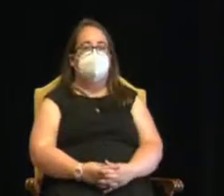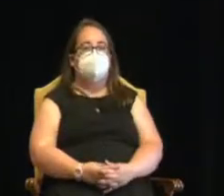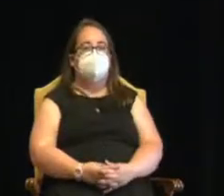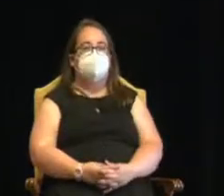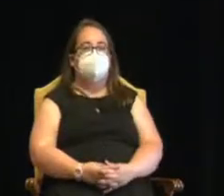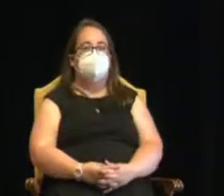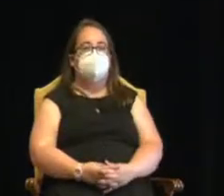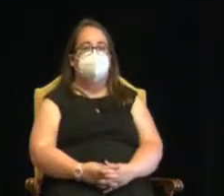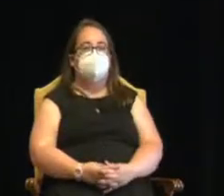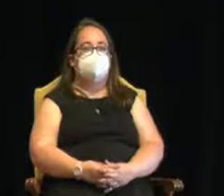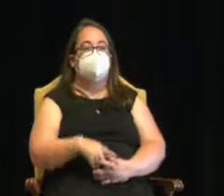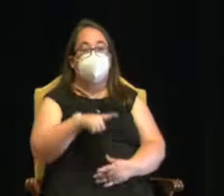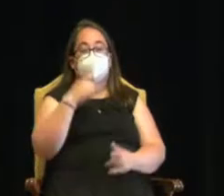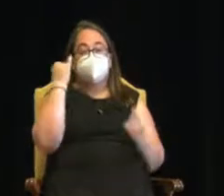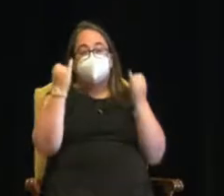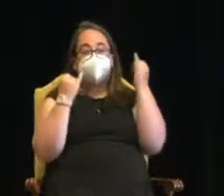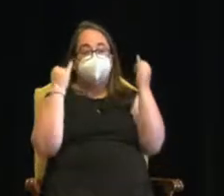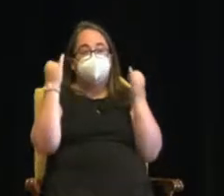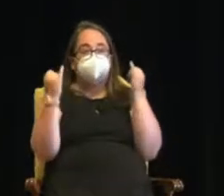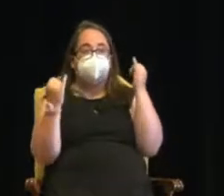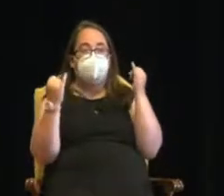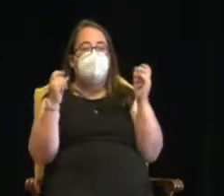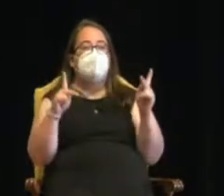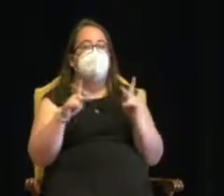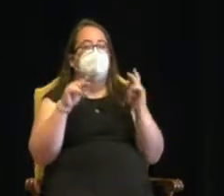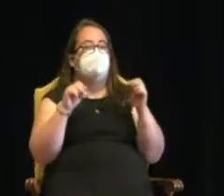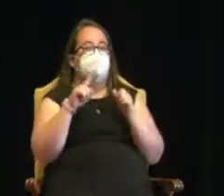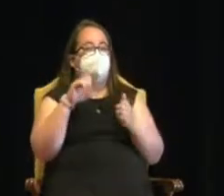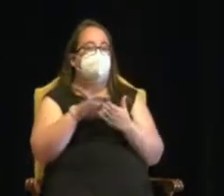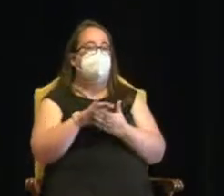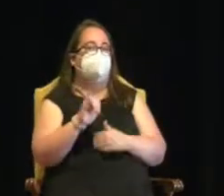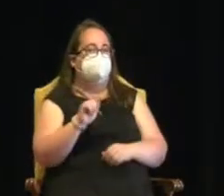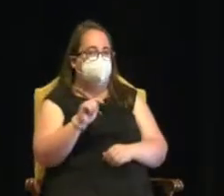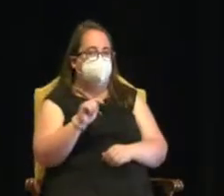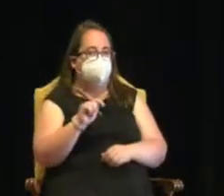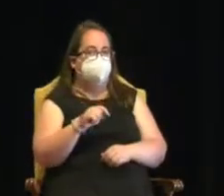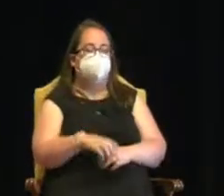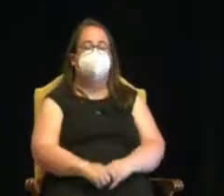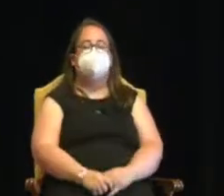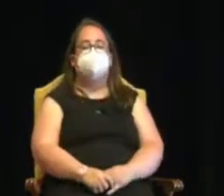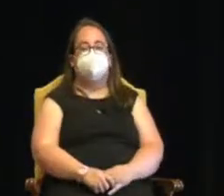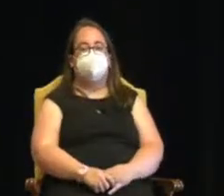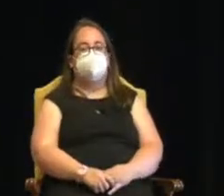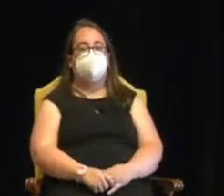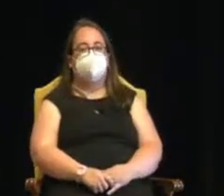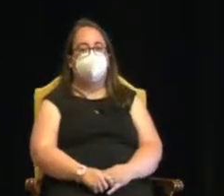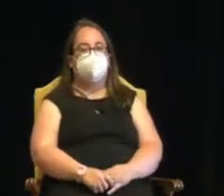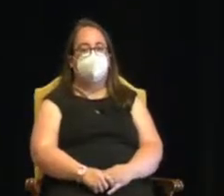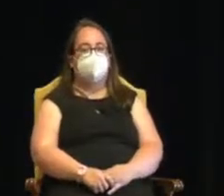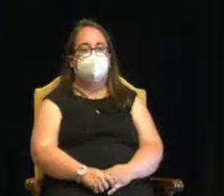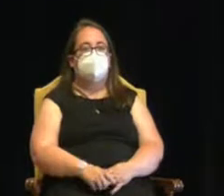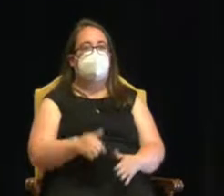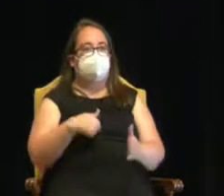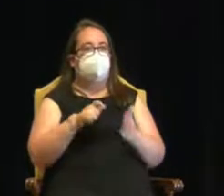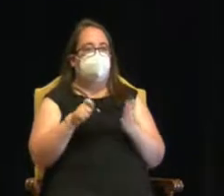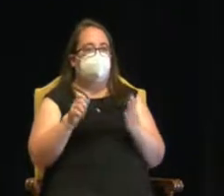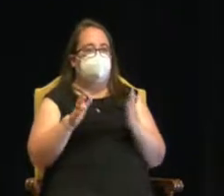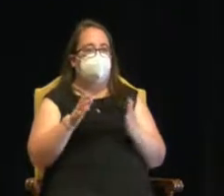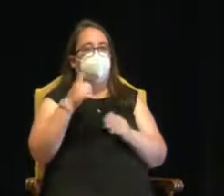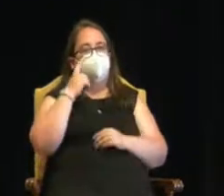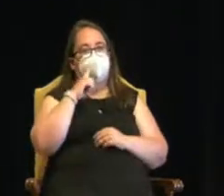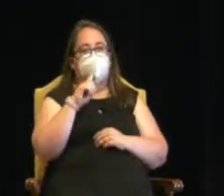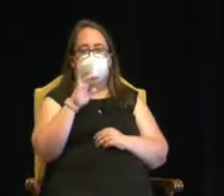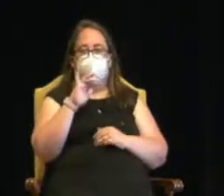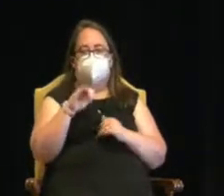of pure imagination, and no one believes that. And I will tell you that as a novelist for a quarter